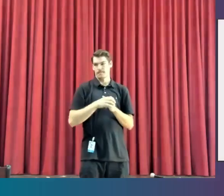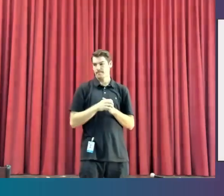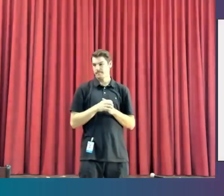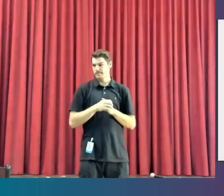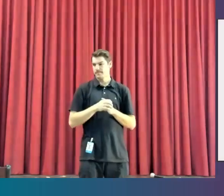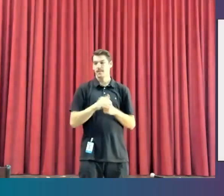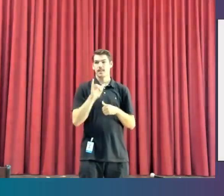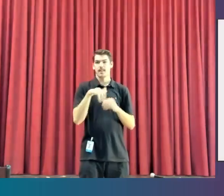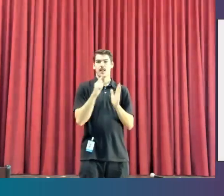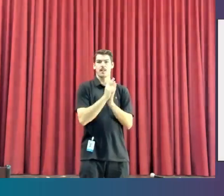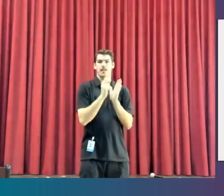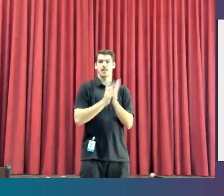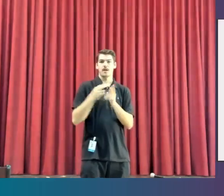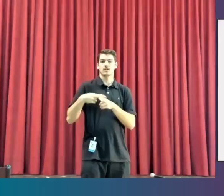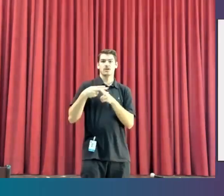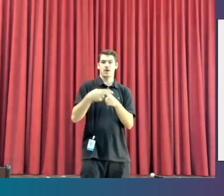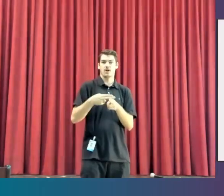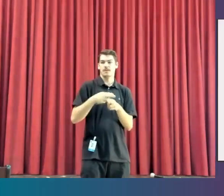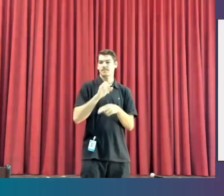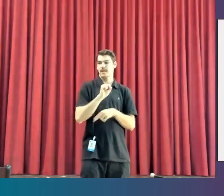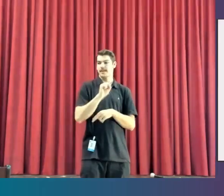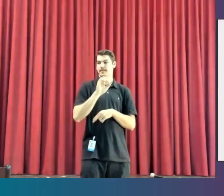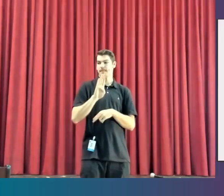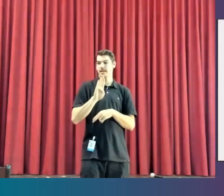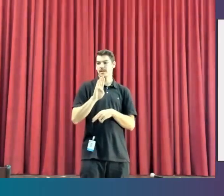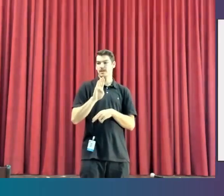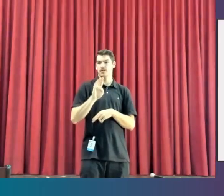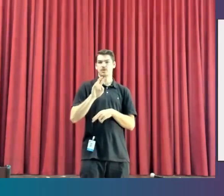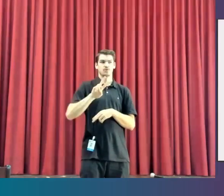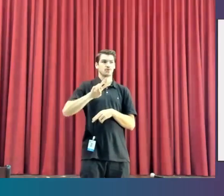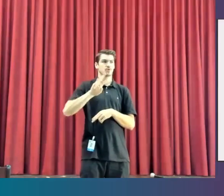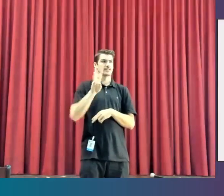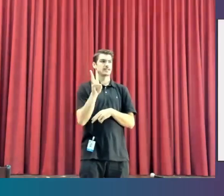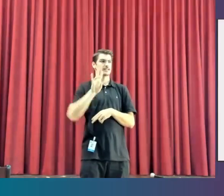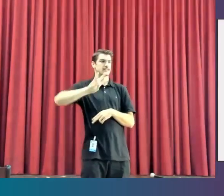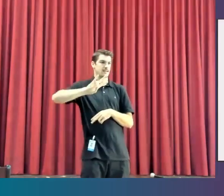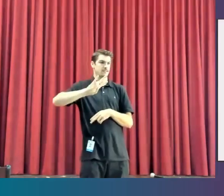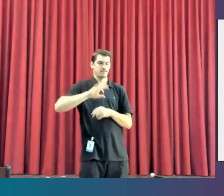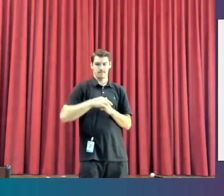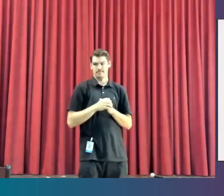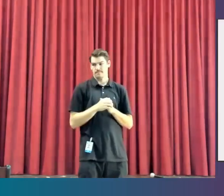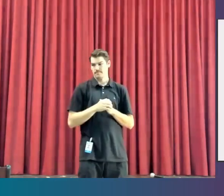What that law is called is SB 267.